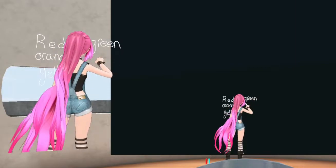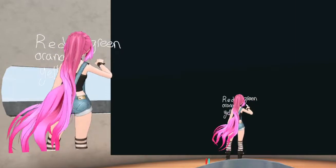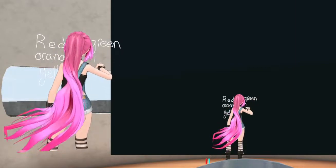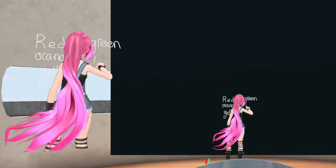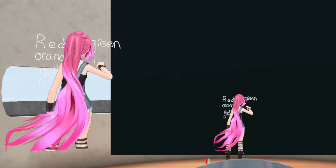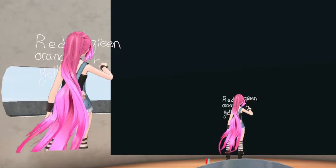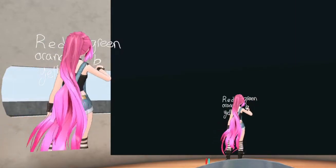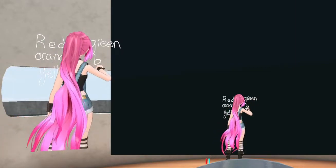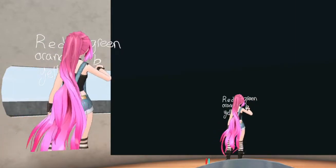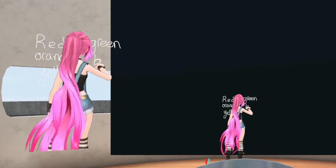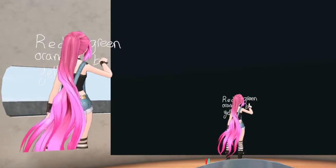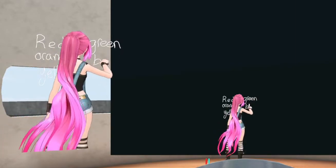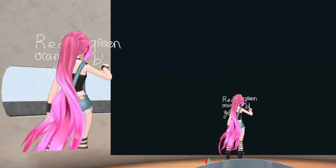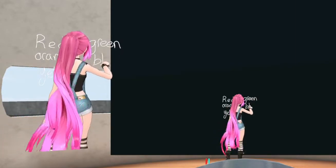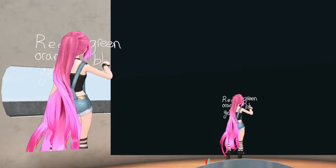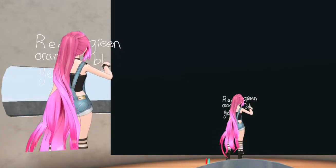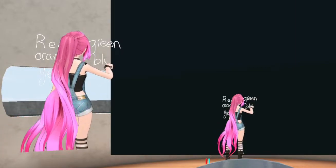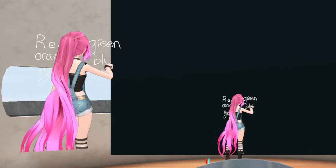Hopefully this is legible.